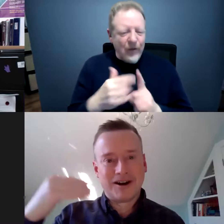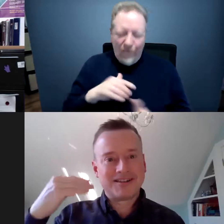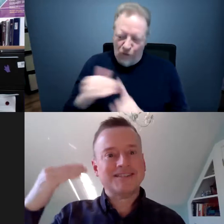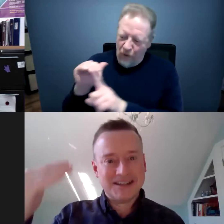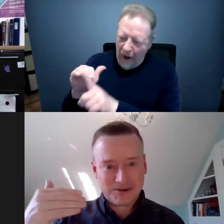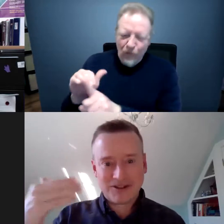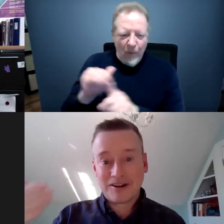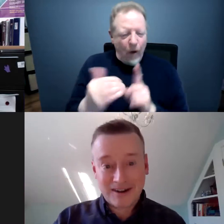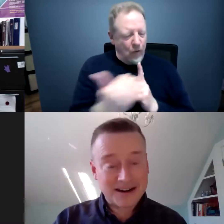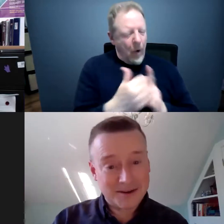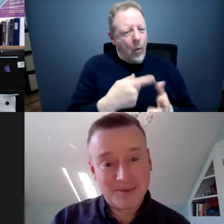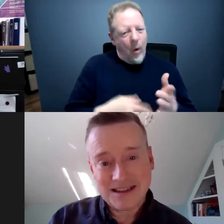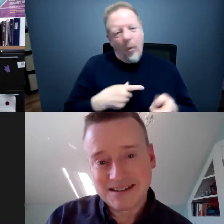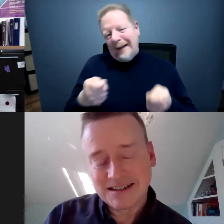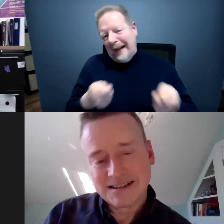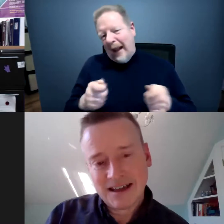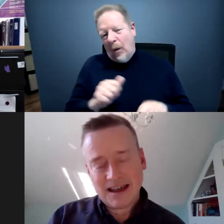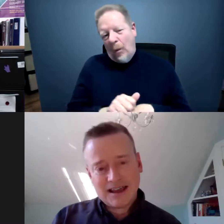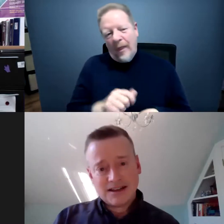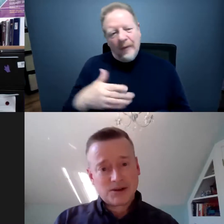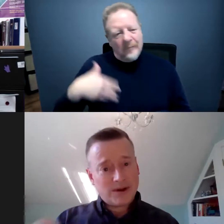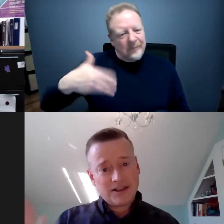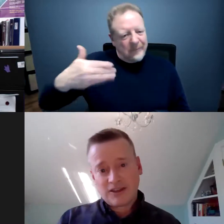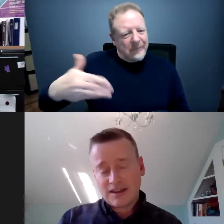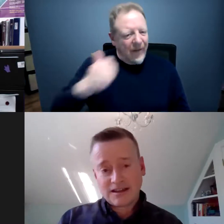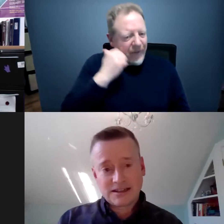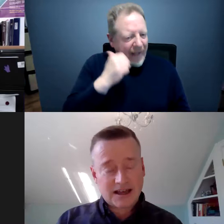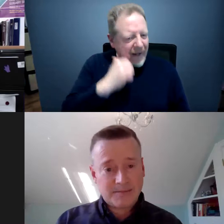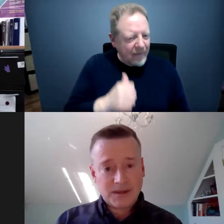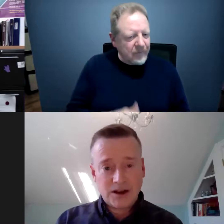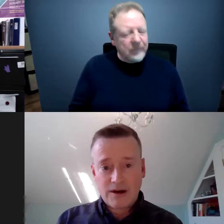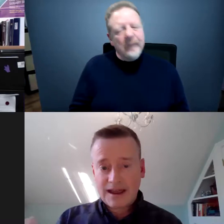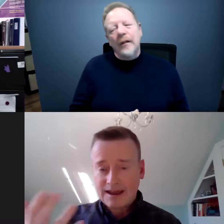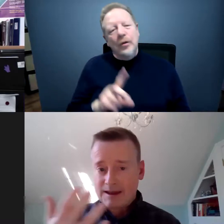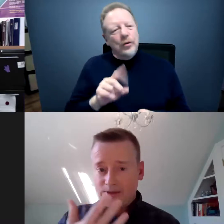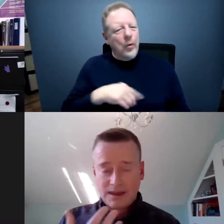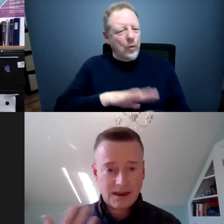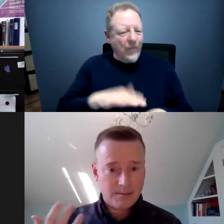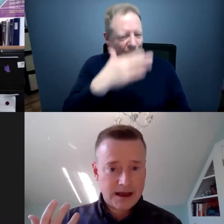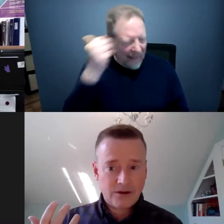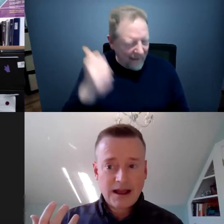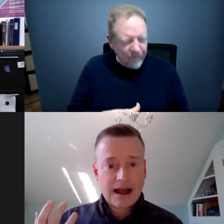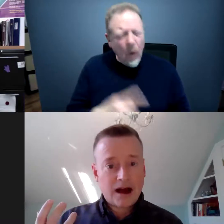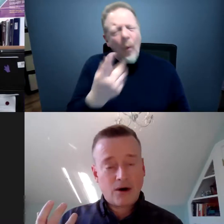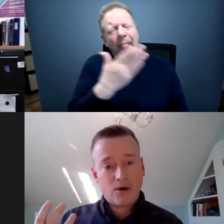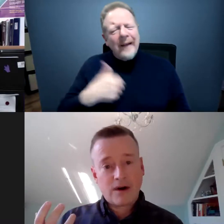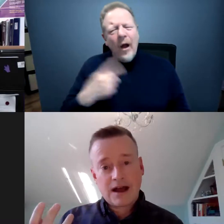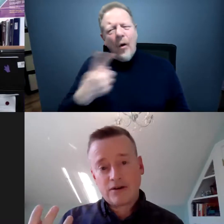we're dealing with on a regular basis. Right. And so one of the things that, I keep thinking about, how could